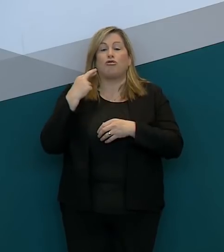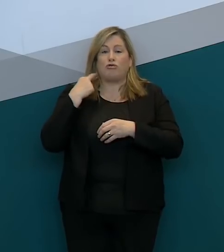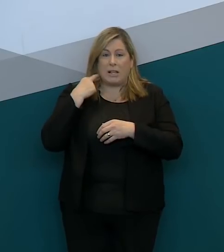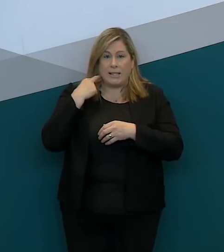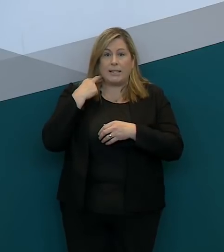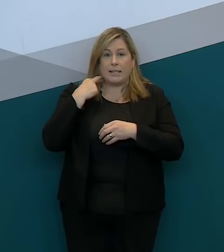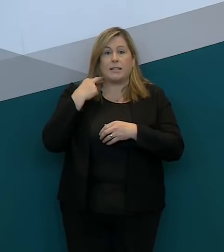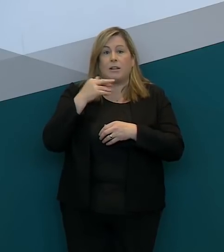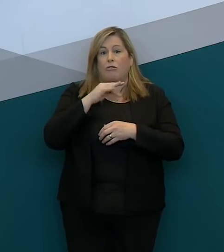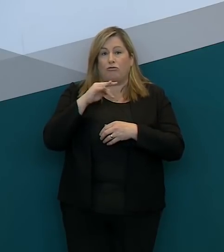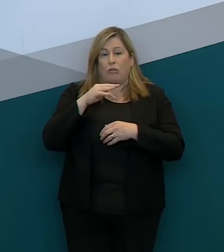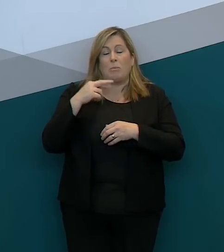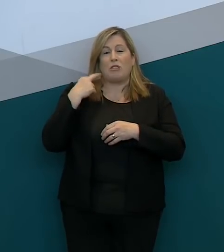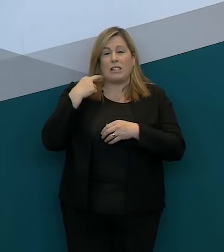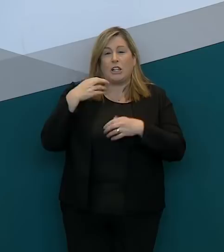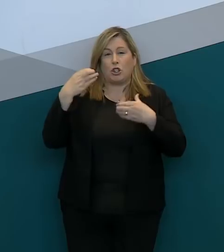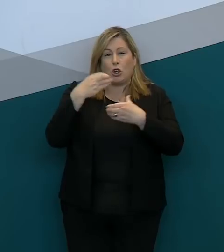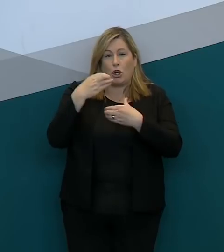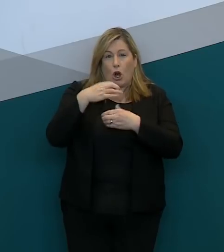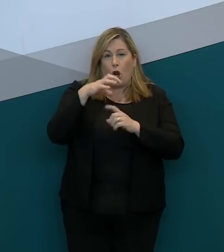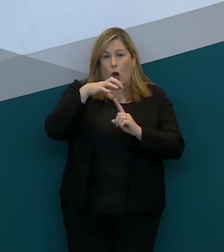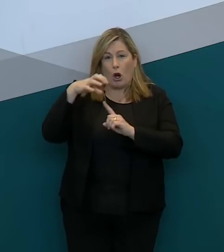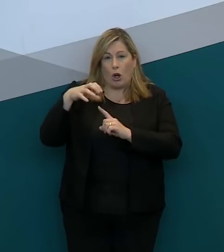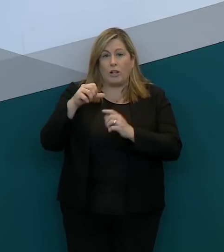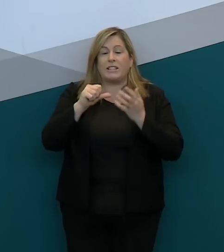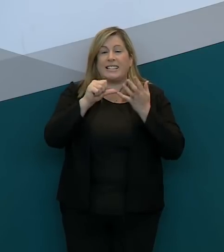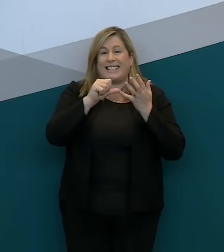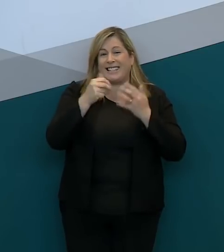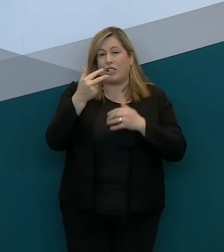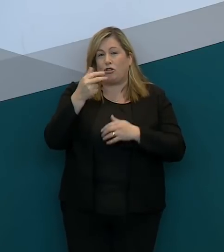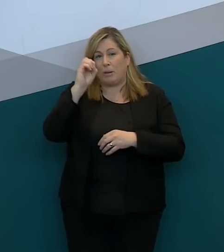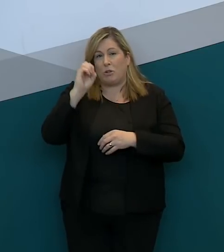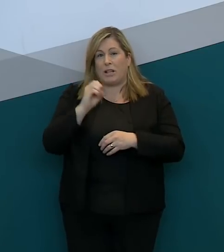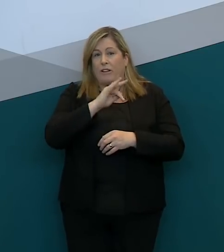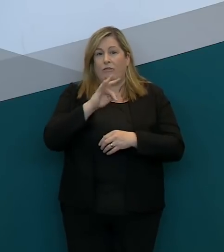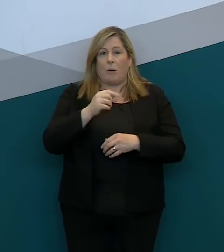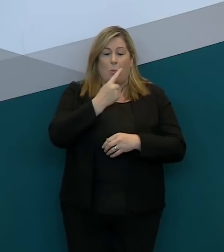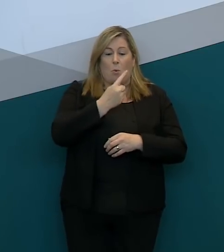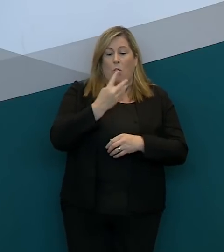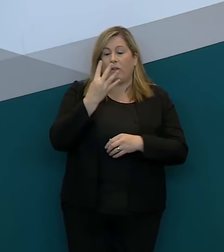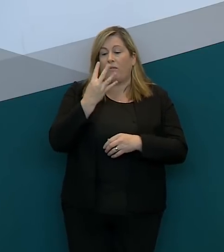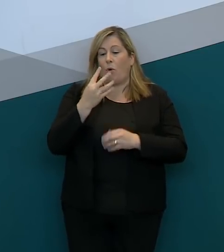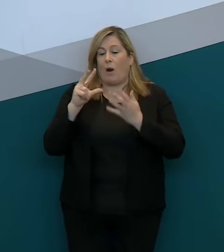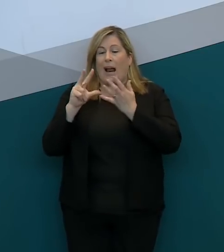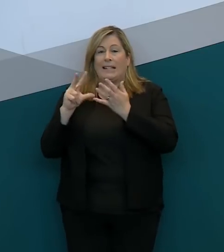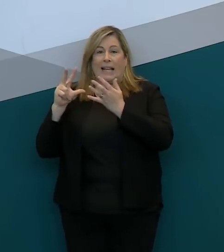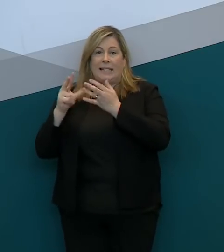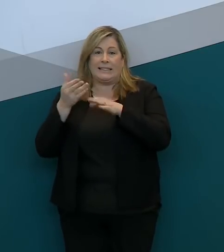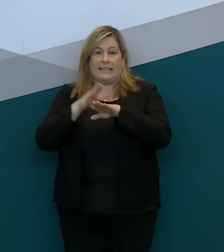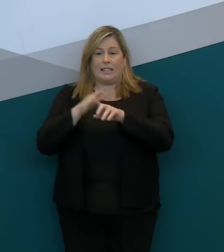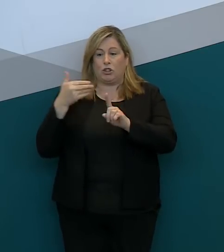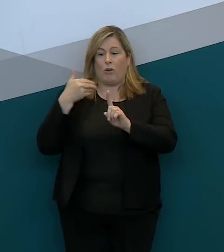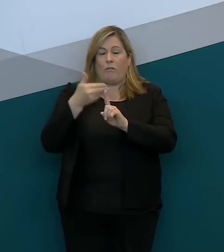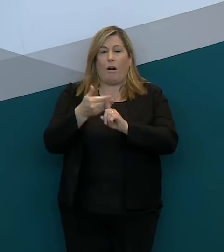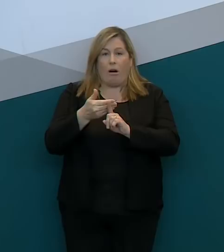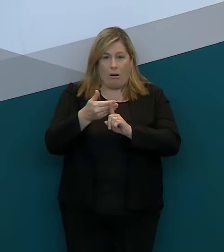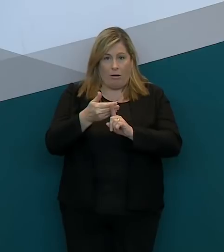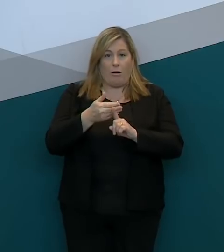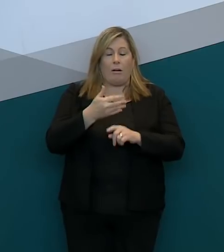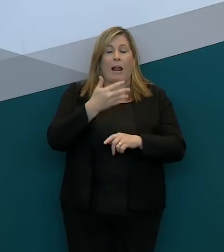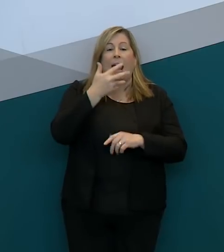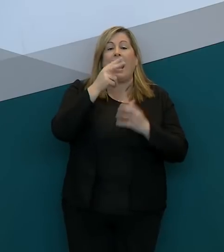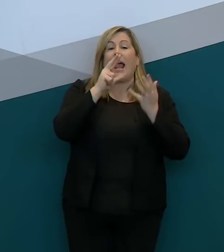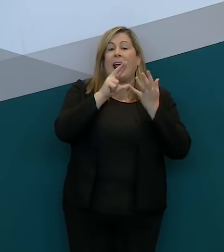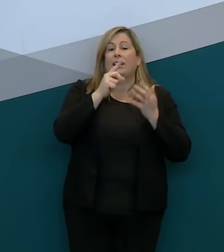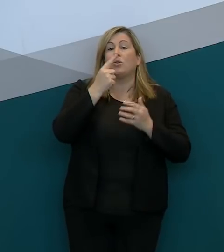of residential care facilities. That's 63% of all 1,488 deaths notified so far. 815 of